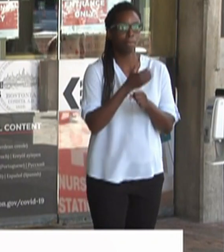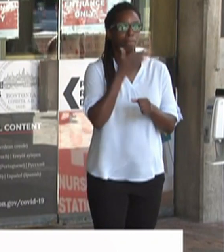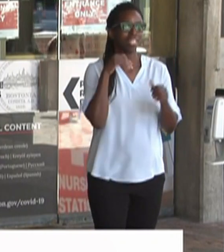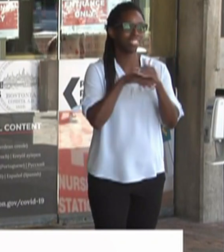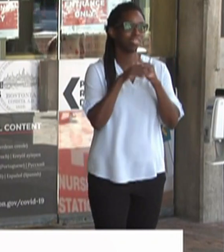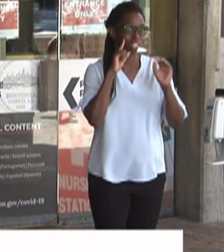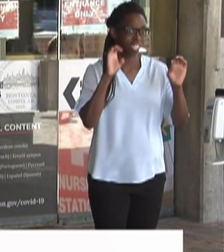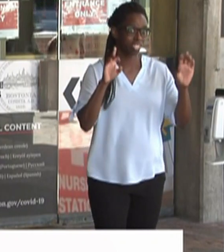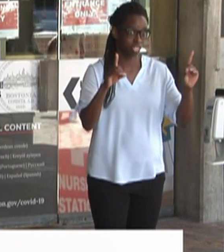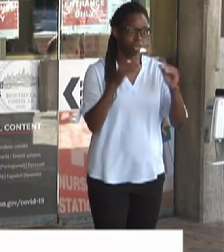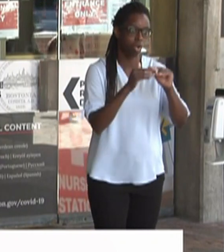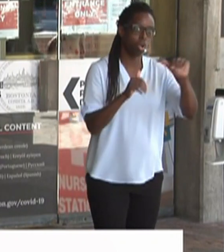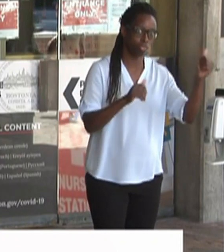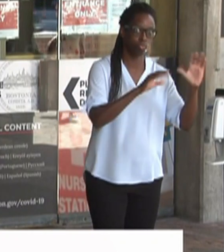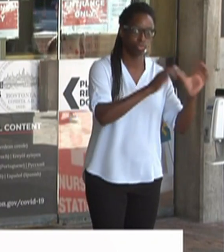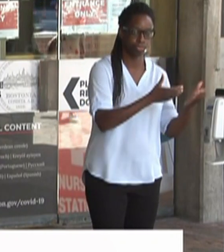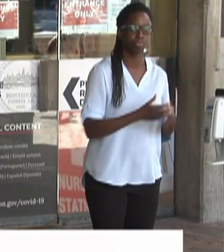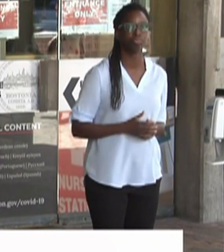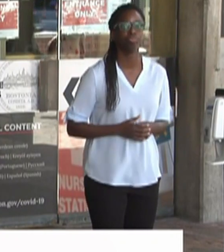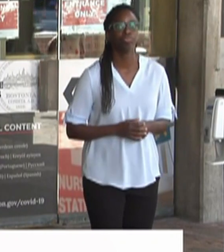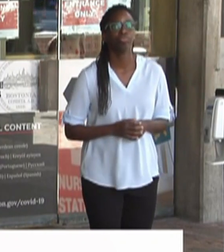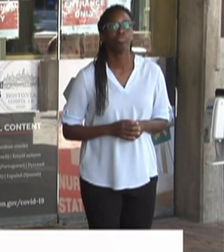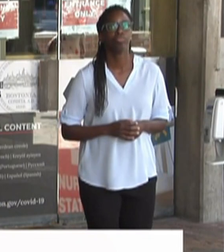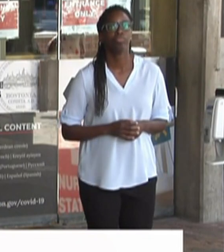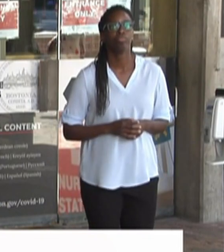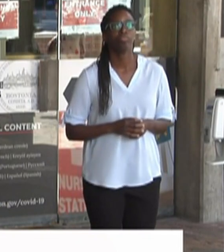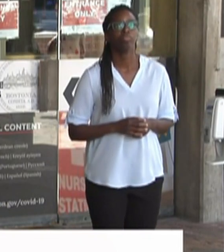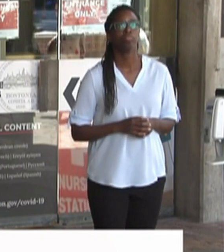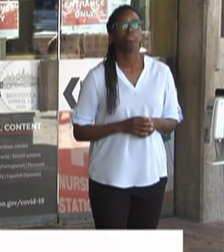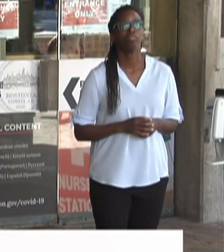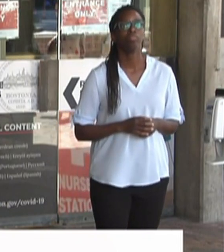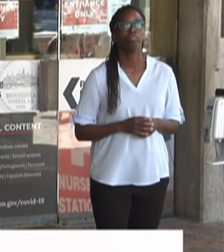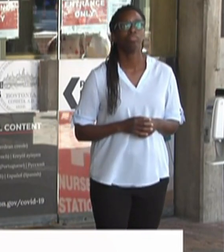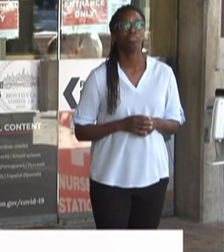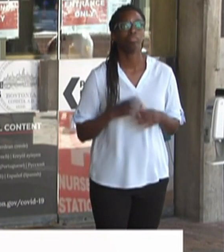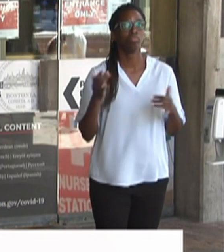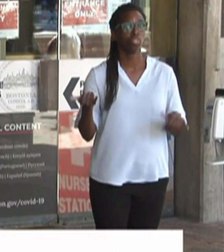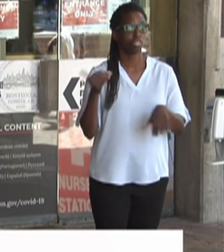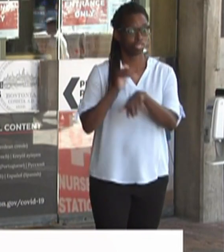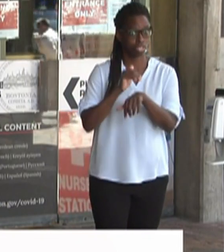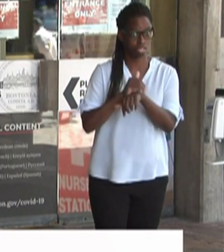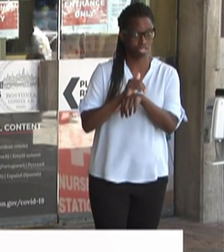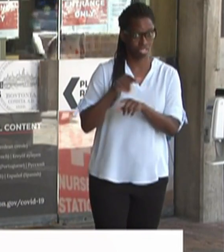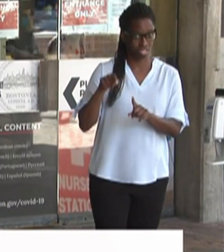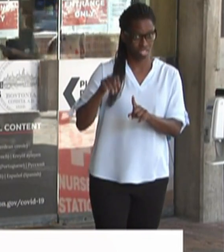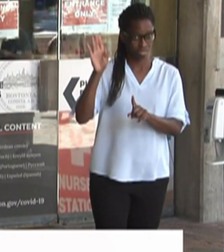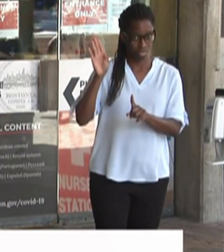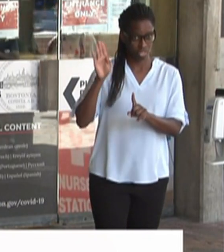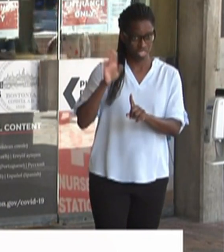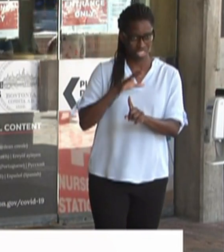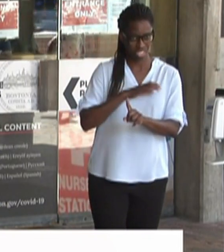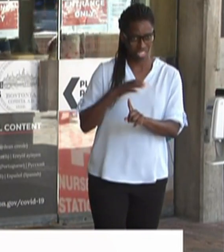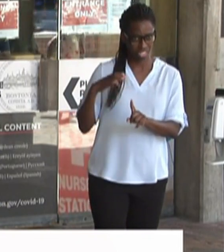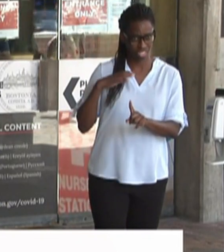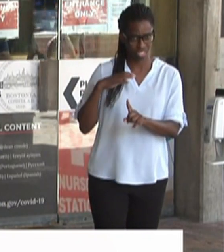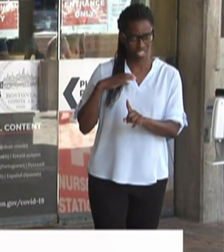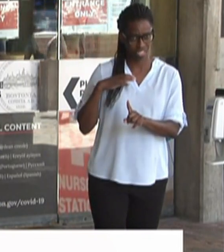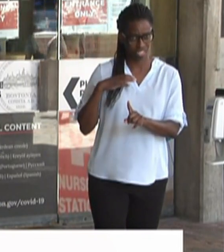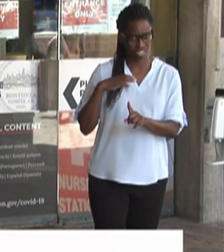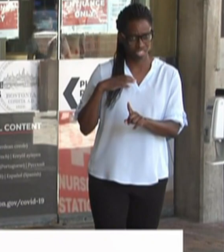first game? I think it's tomorrow night. I commend them for it. But it's not just about not playing a basketball